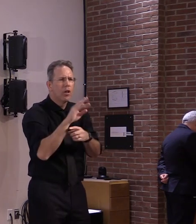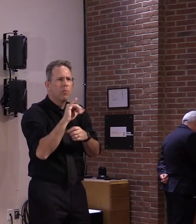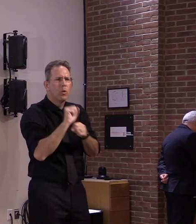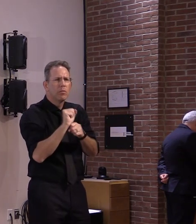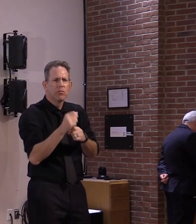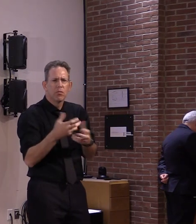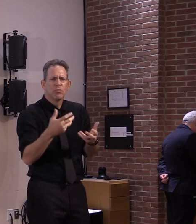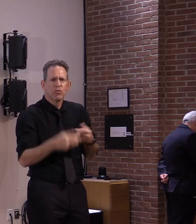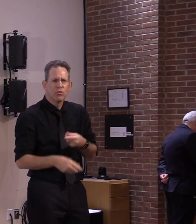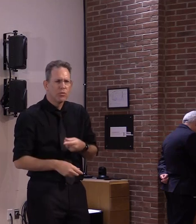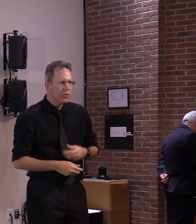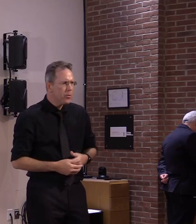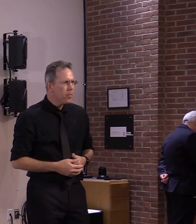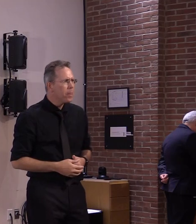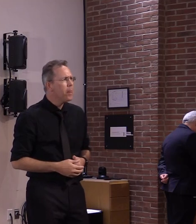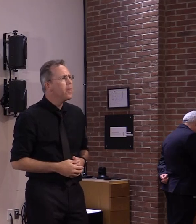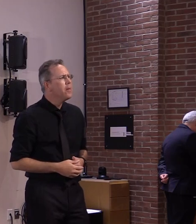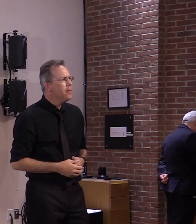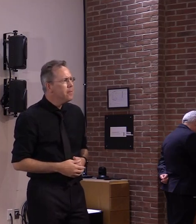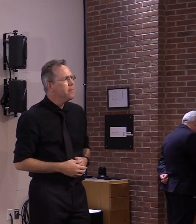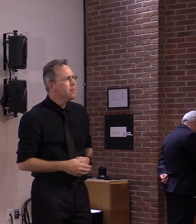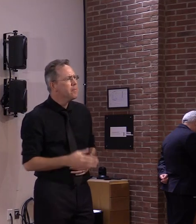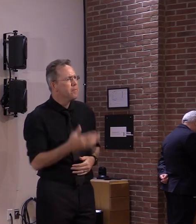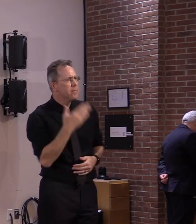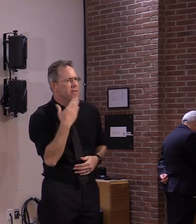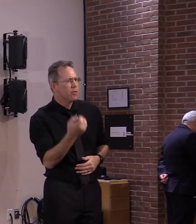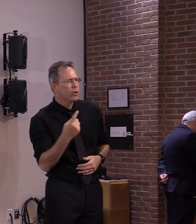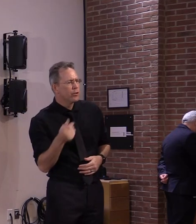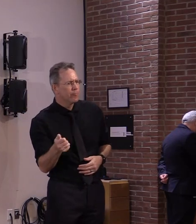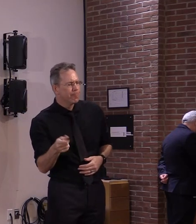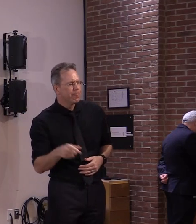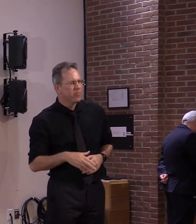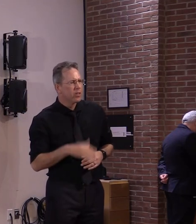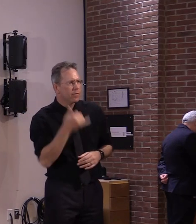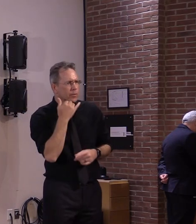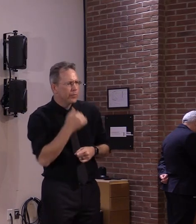Thank you, Peter, and thanks for the question. So